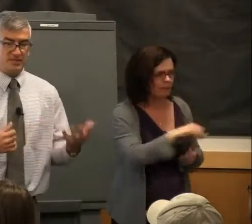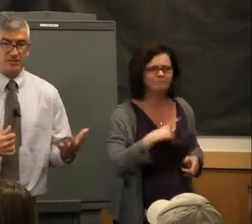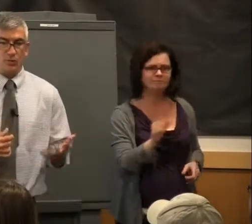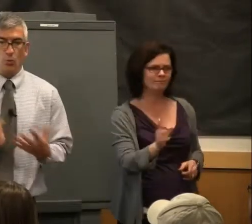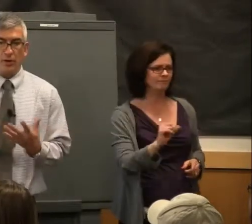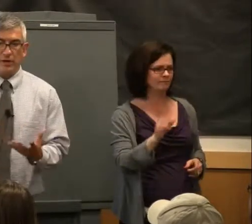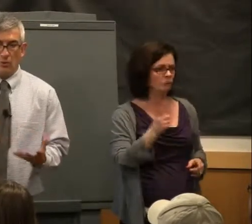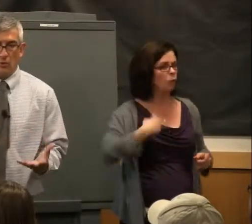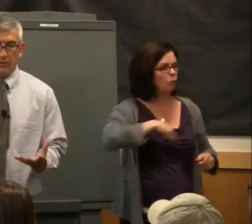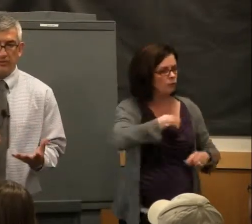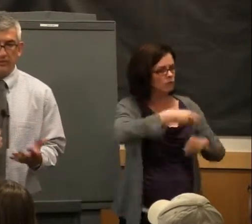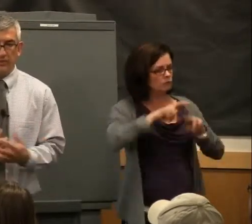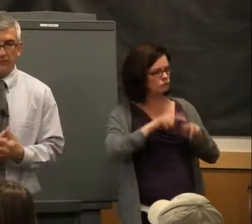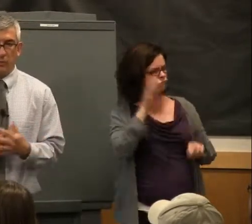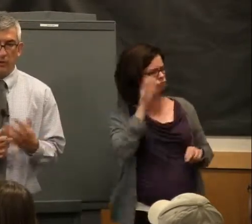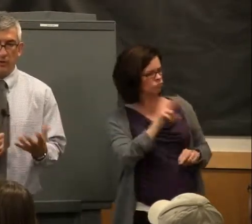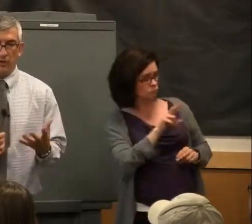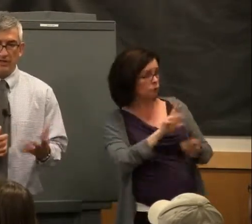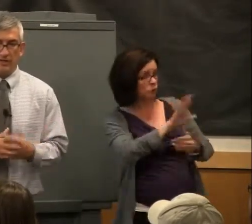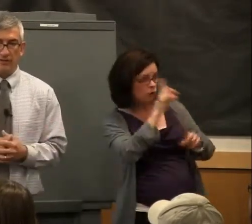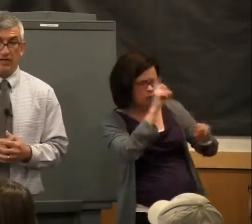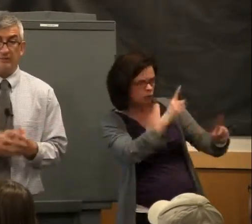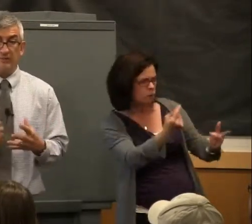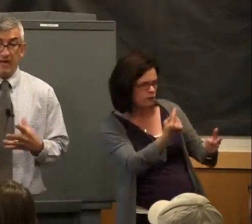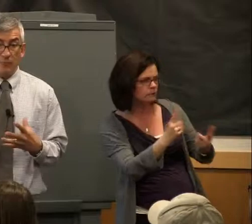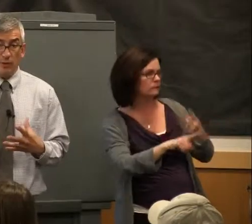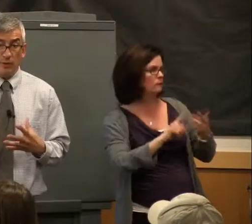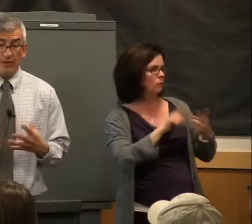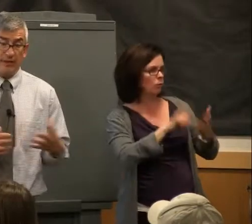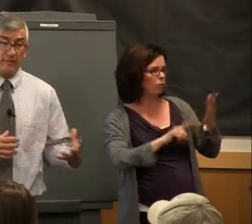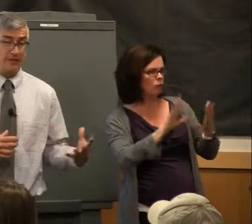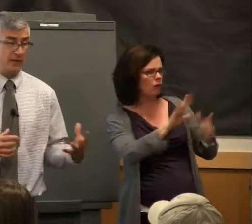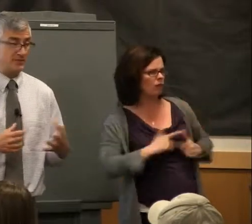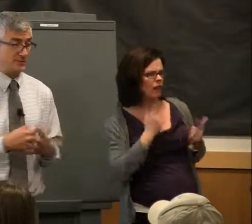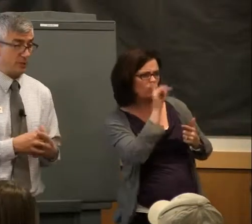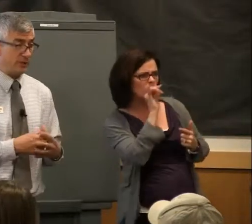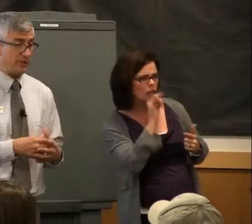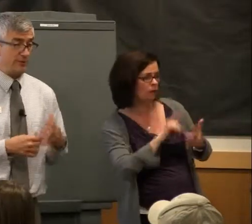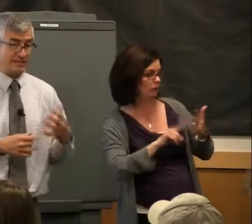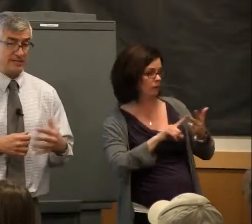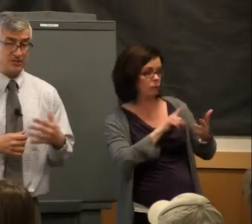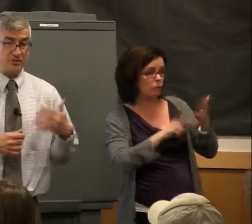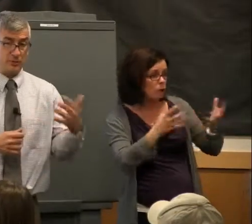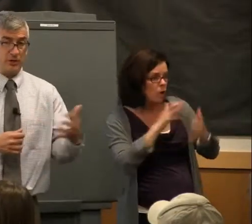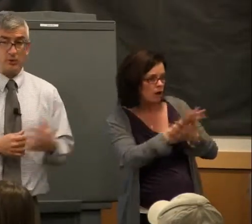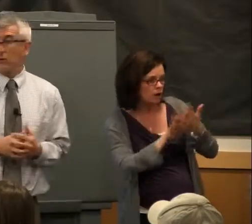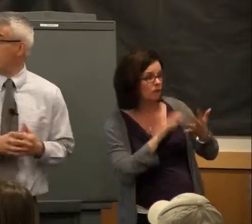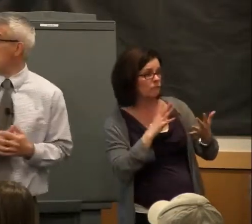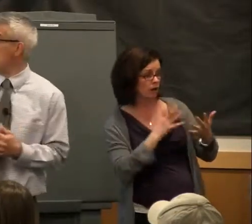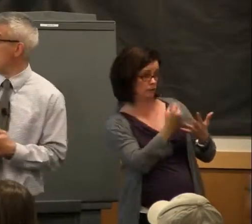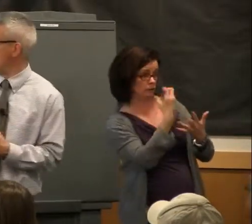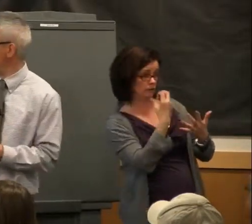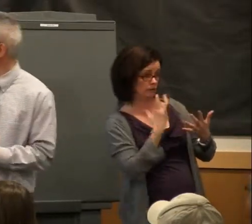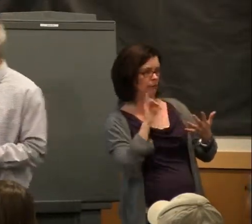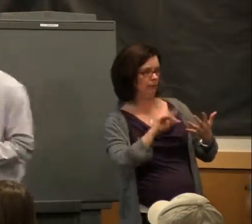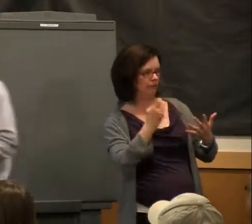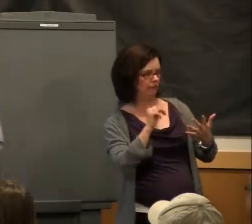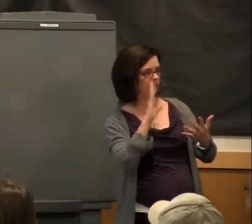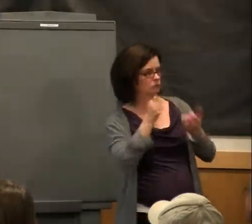We're listening to you. What do you want to achieve? Where do you want to take your life? Then we want to be able to help support you and get you to where you want to go.